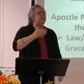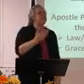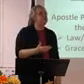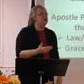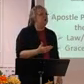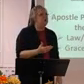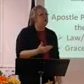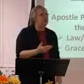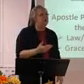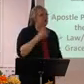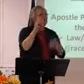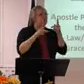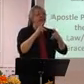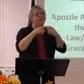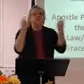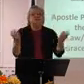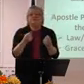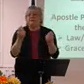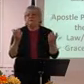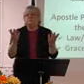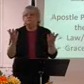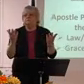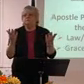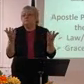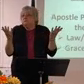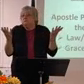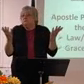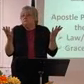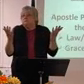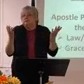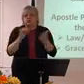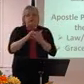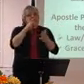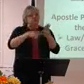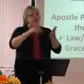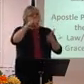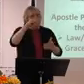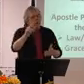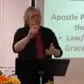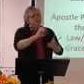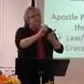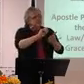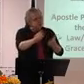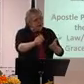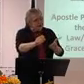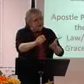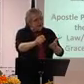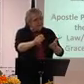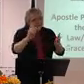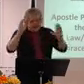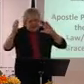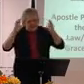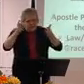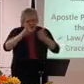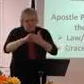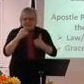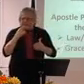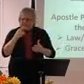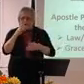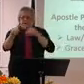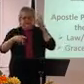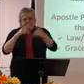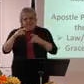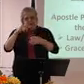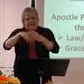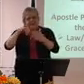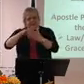permission for people to sin. And so that's what Paul wrote. He contrasted this. He said, the people